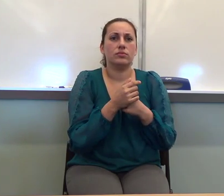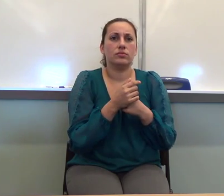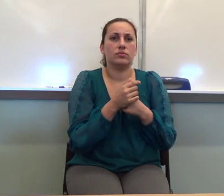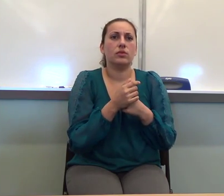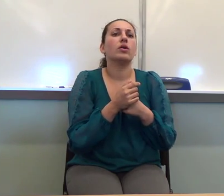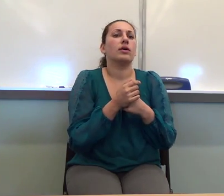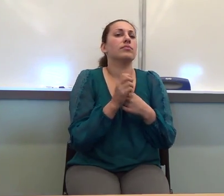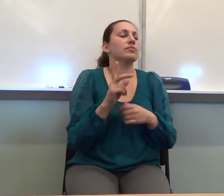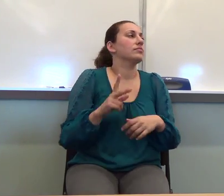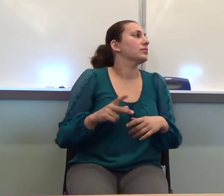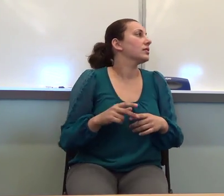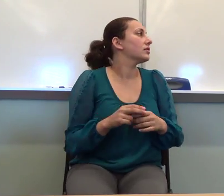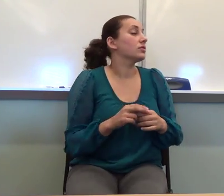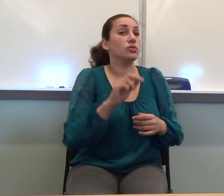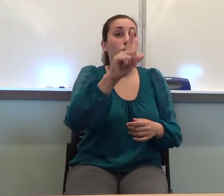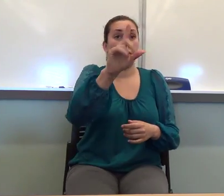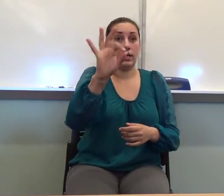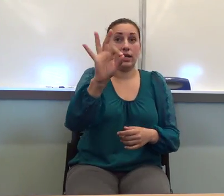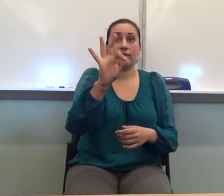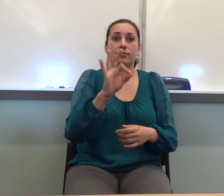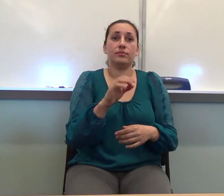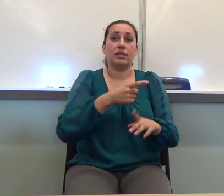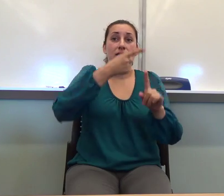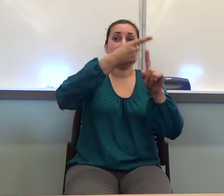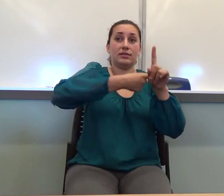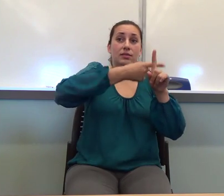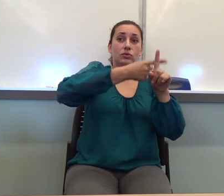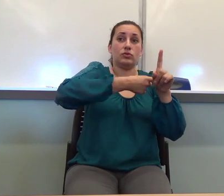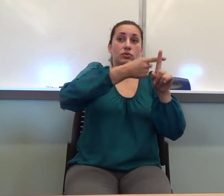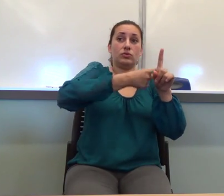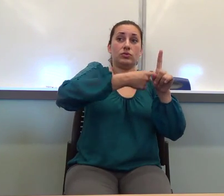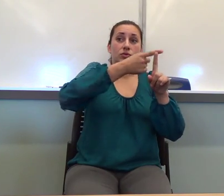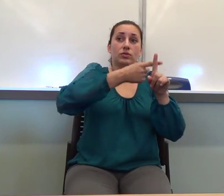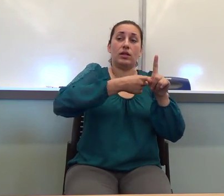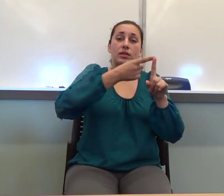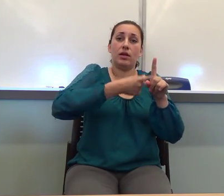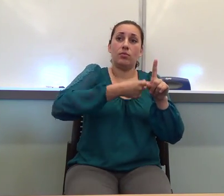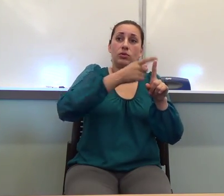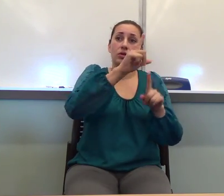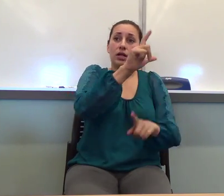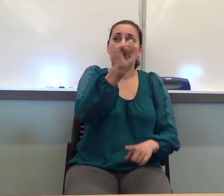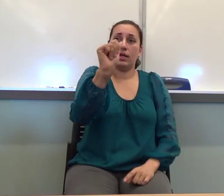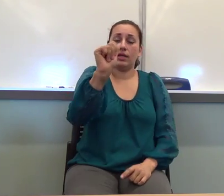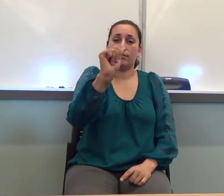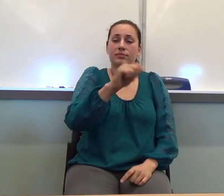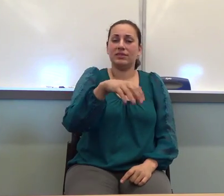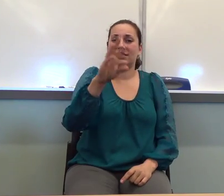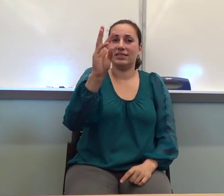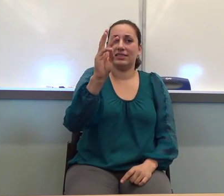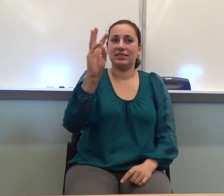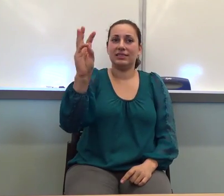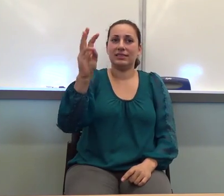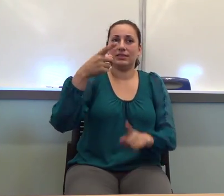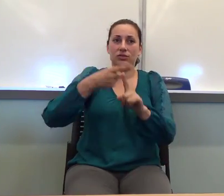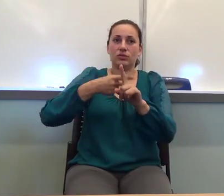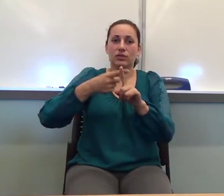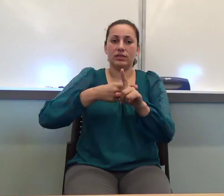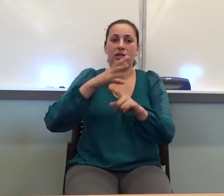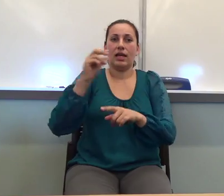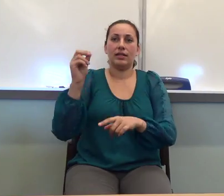Okay, the temperature at 8 a.m. in Los Angeles was 66 degrees. By 2 p.m. it had risen to 90.